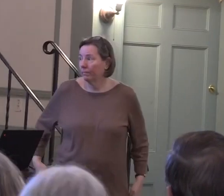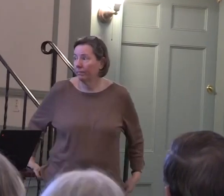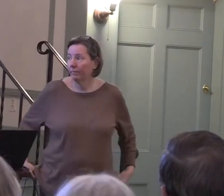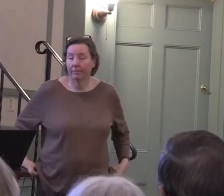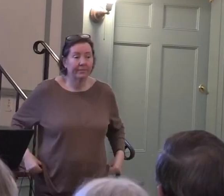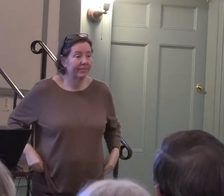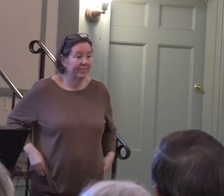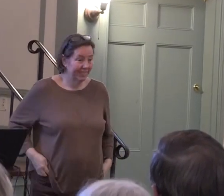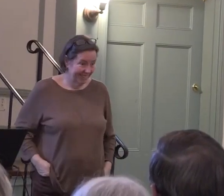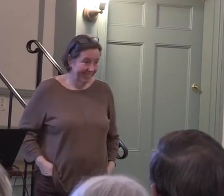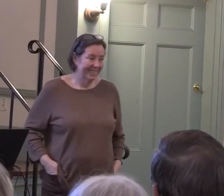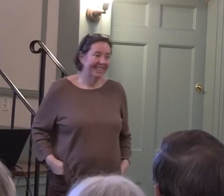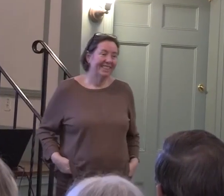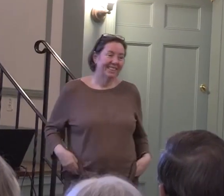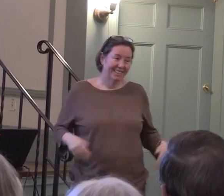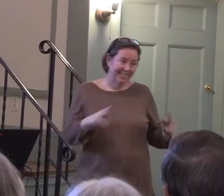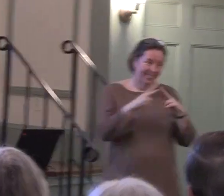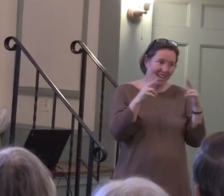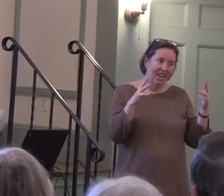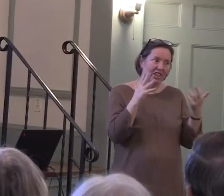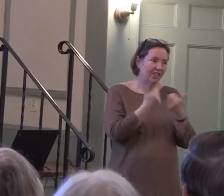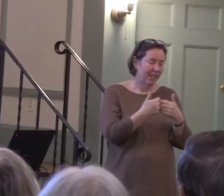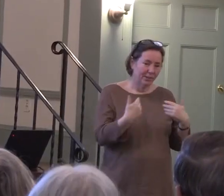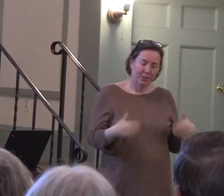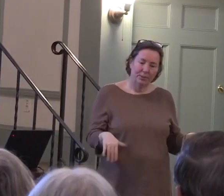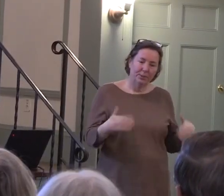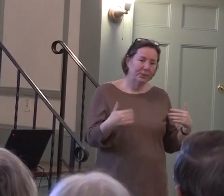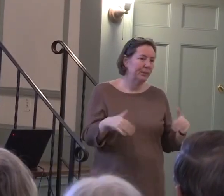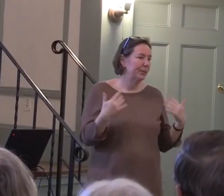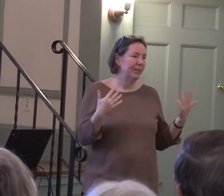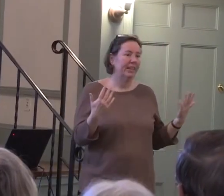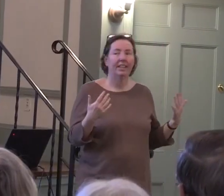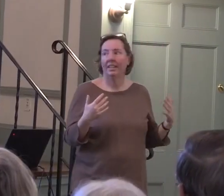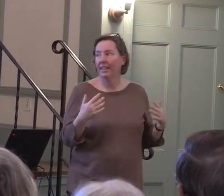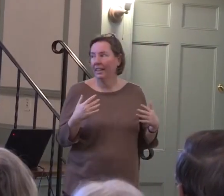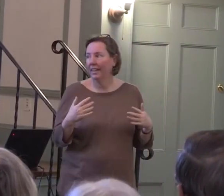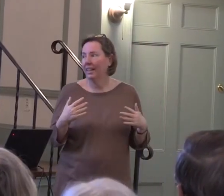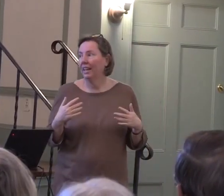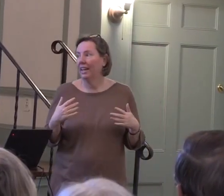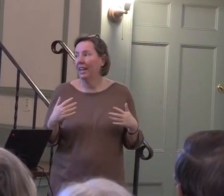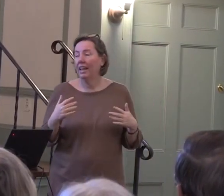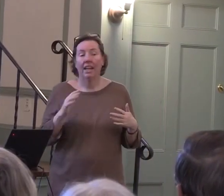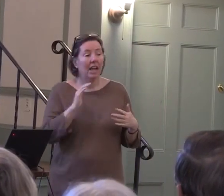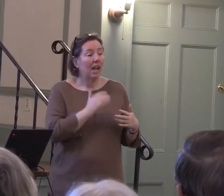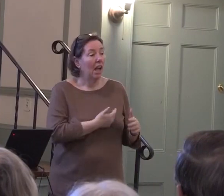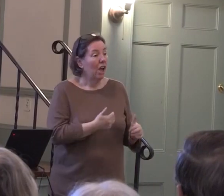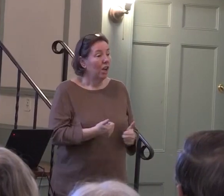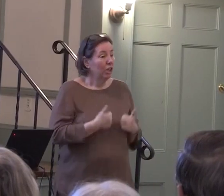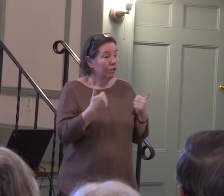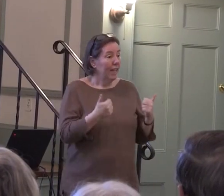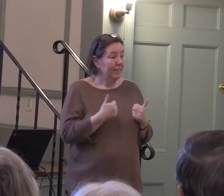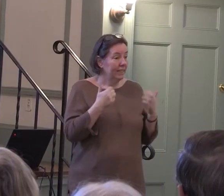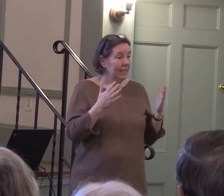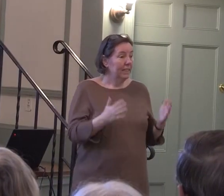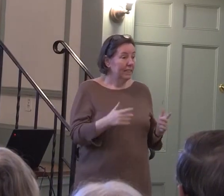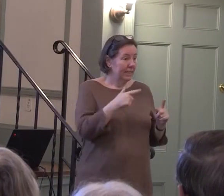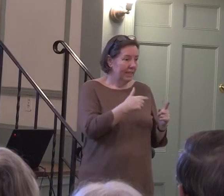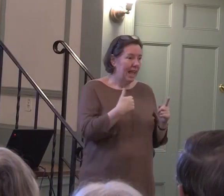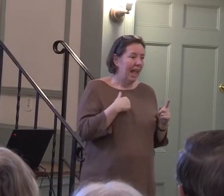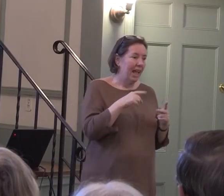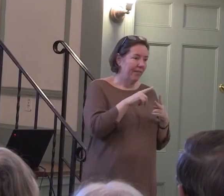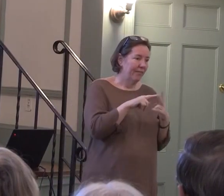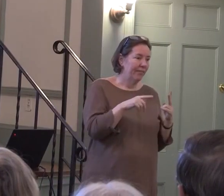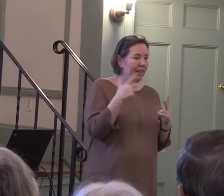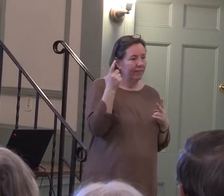Very challenging. However, to answer that, our residents have Medicare